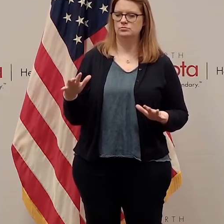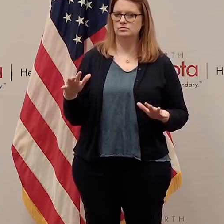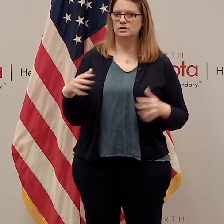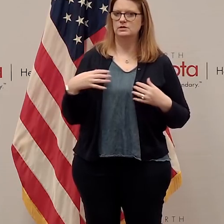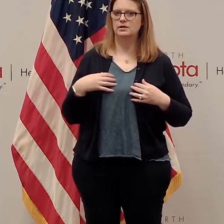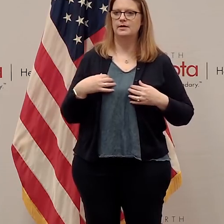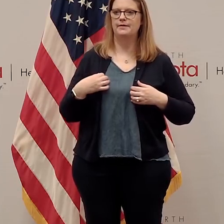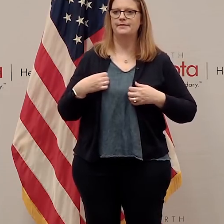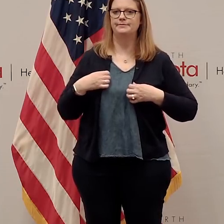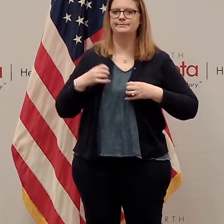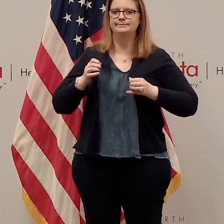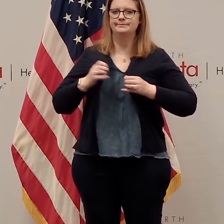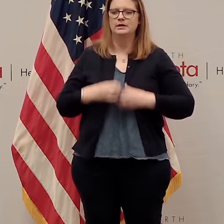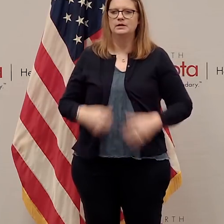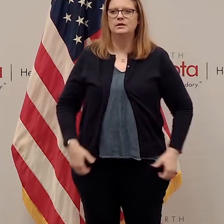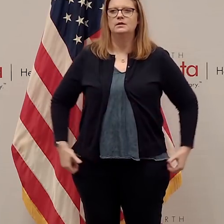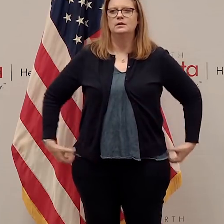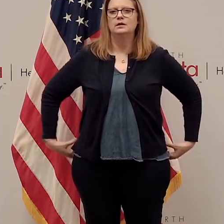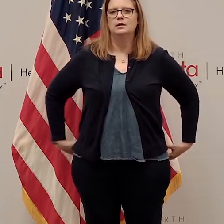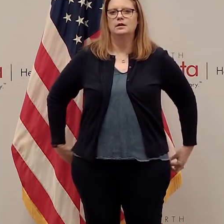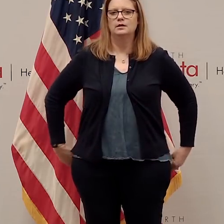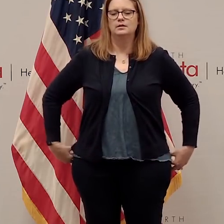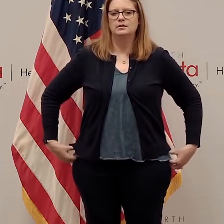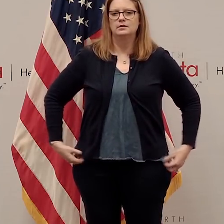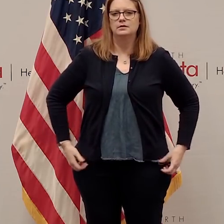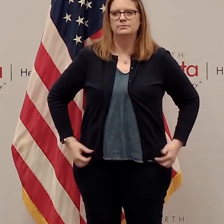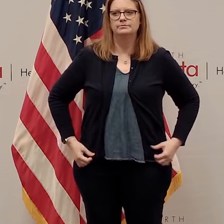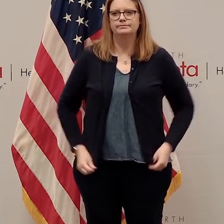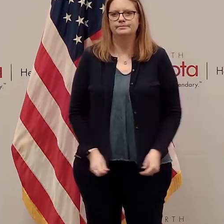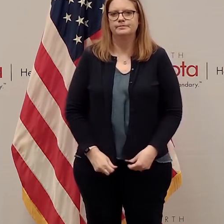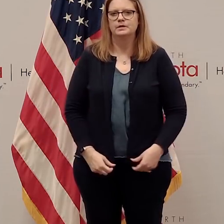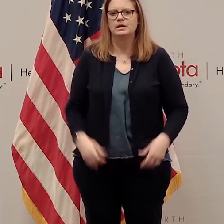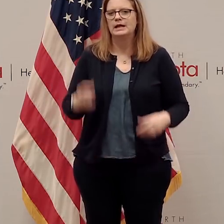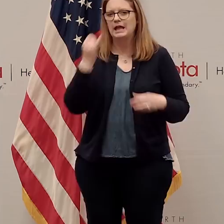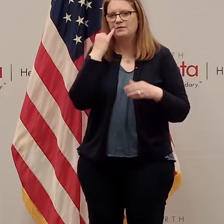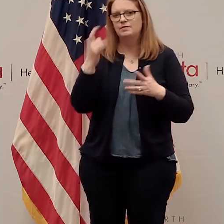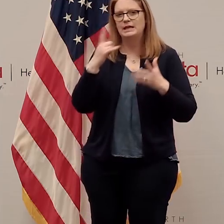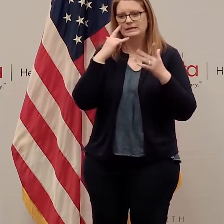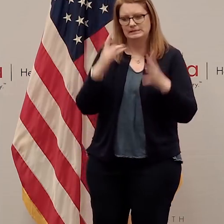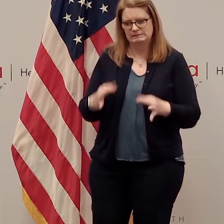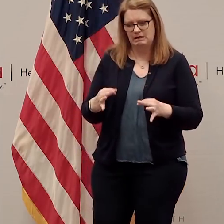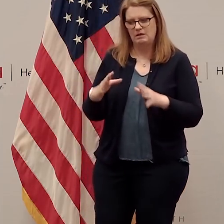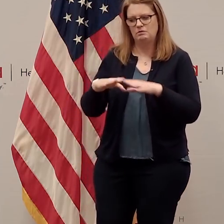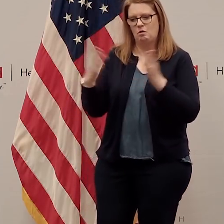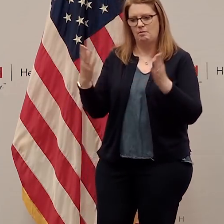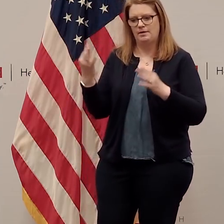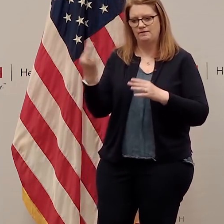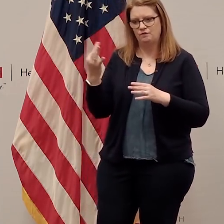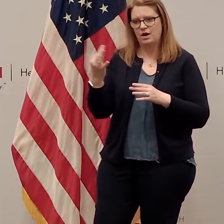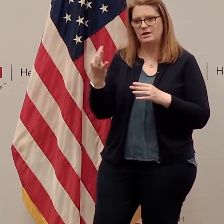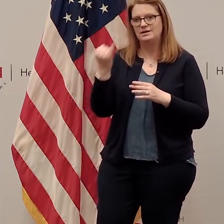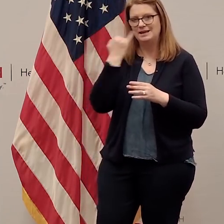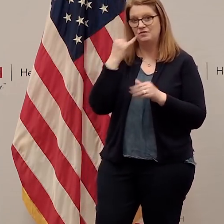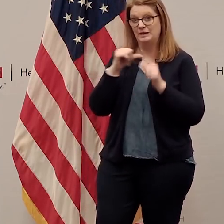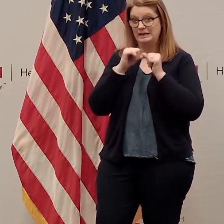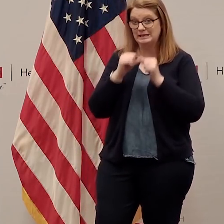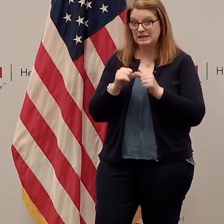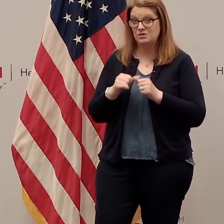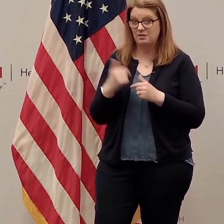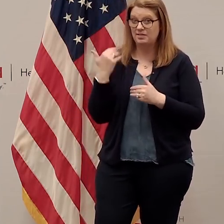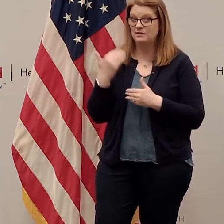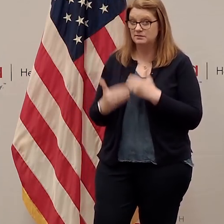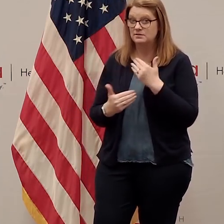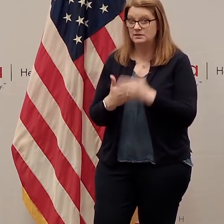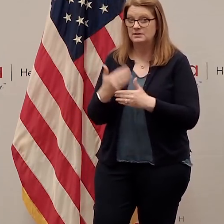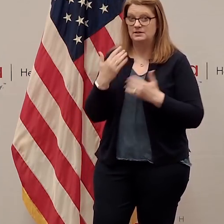give people a time, if they choose, again, voluntarily, to start reopening on Friday, if we're able to keep on the good path that we had, again,